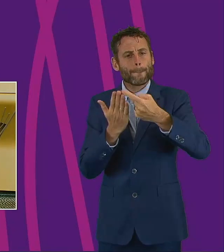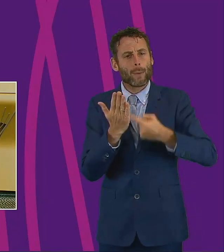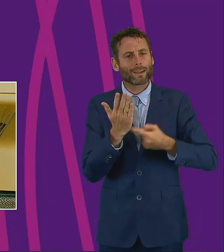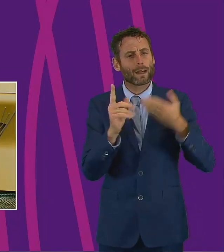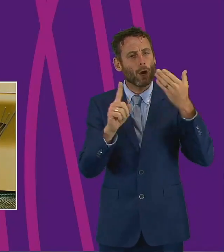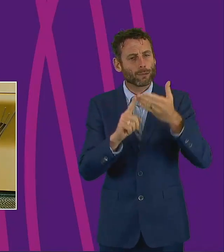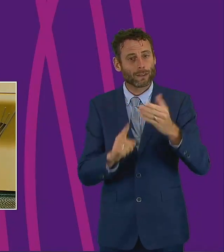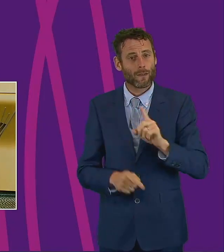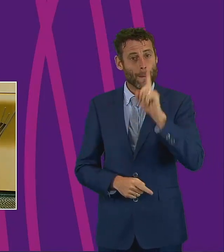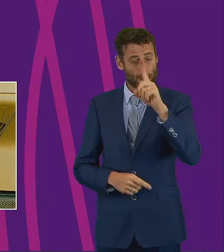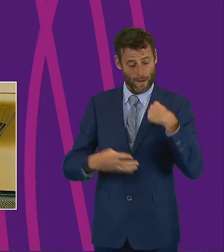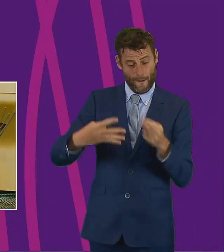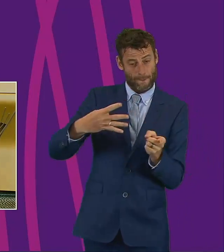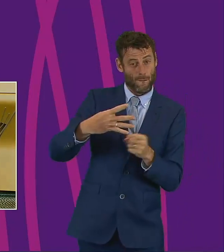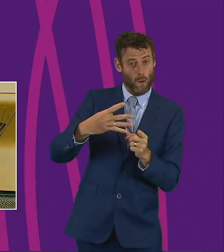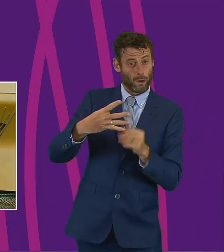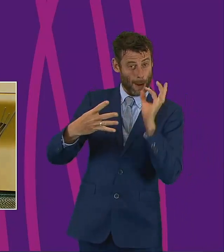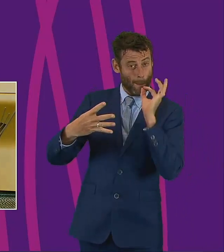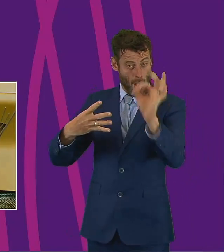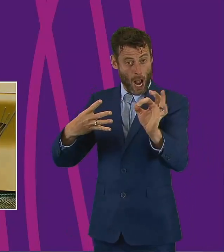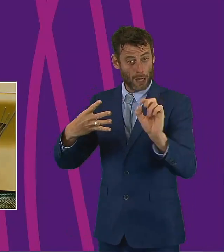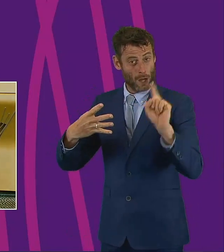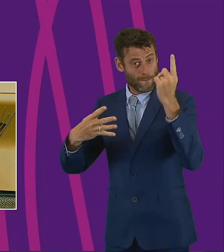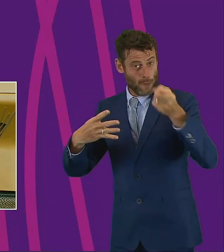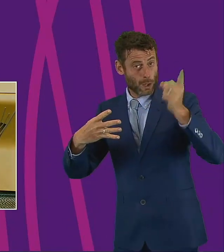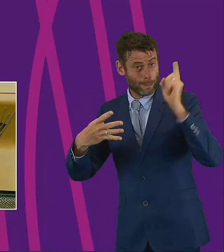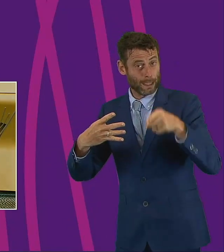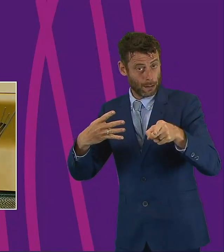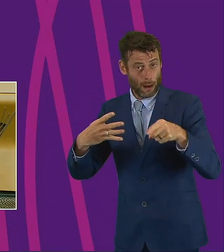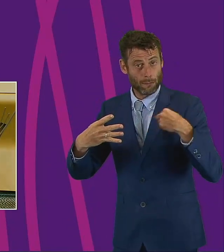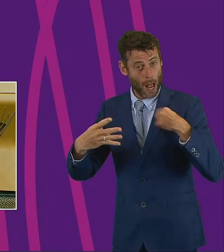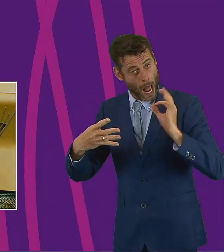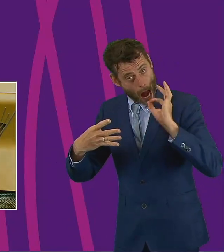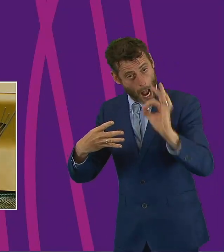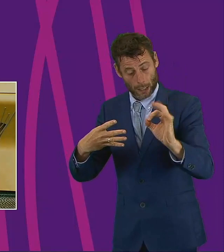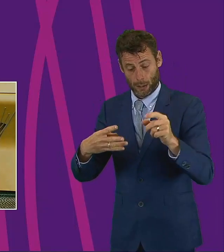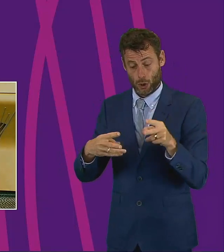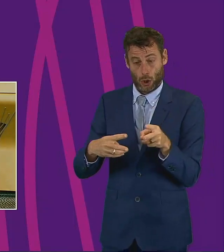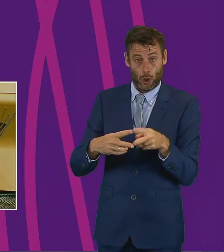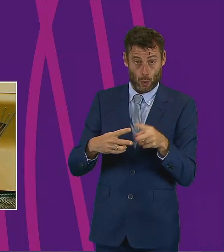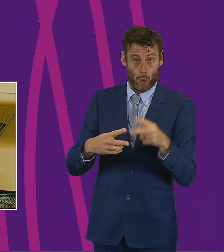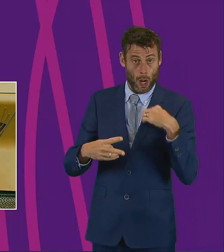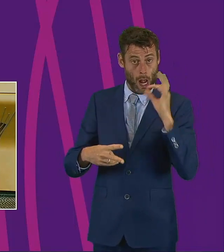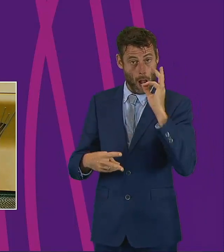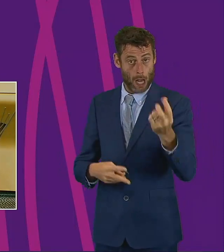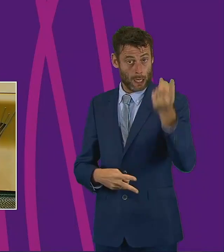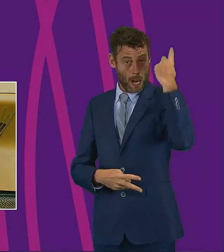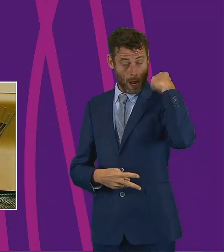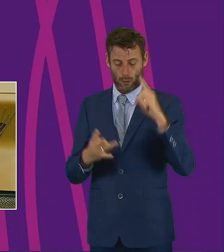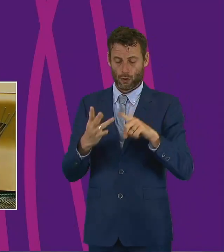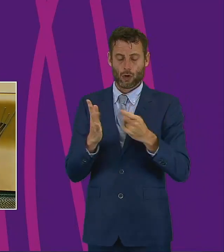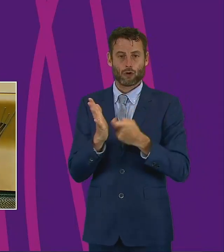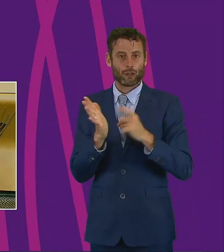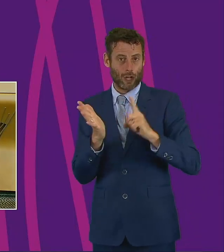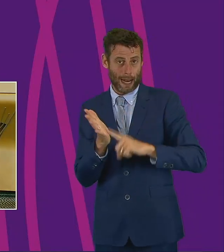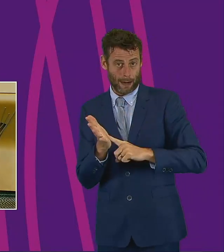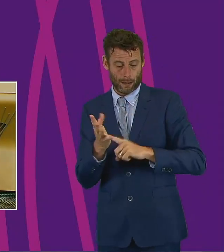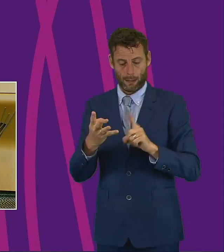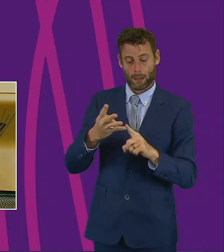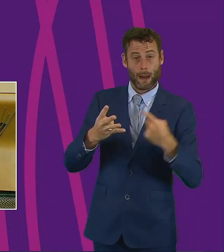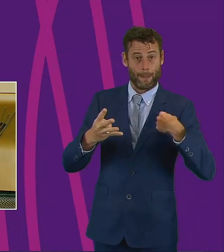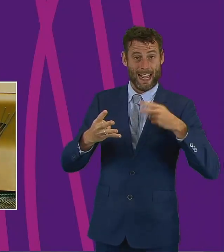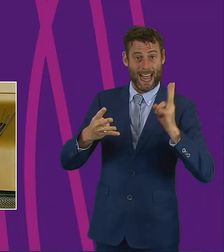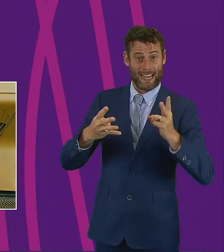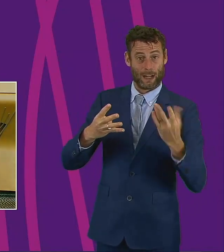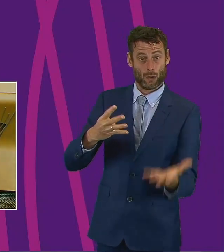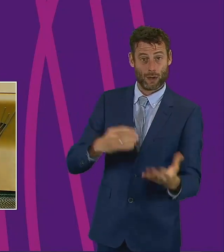time that question has been asked at First Minister's questions. Twice by me last week, once by Richard Leonard, once by me again today, and that's the